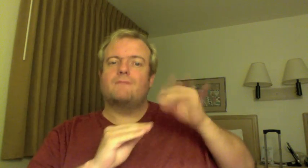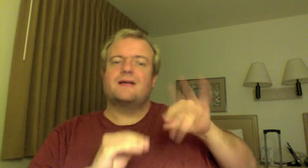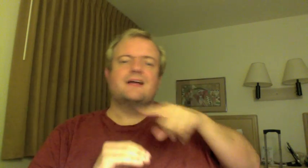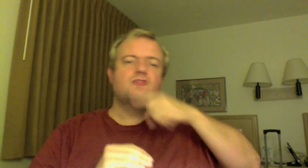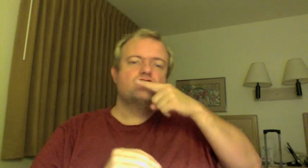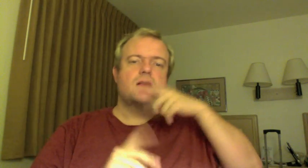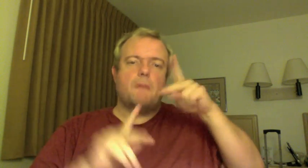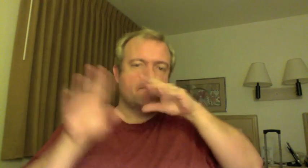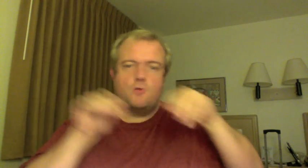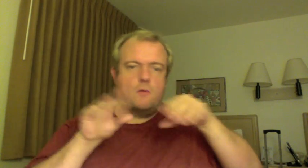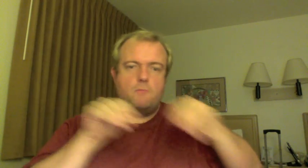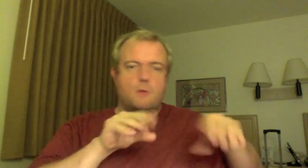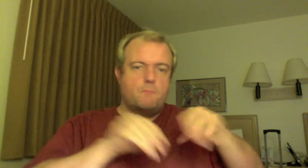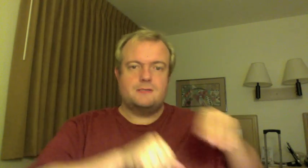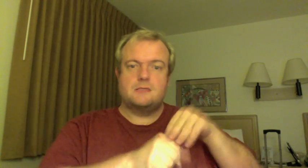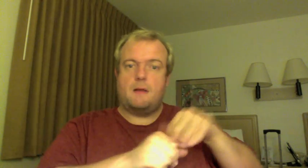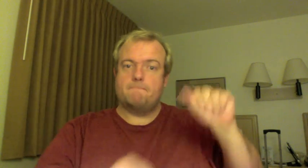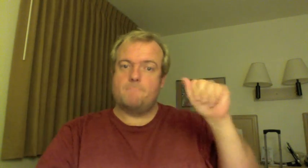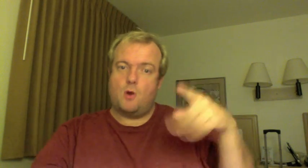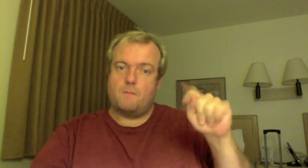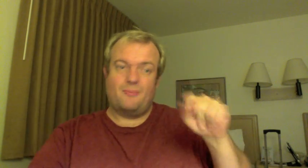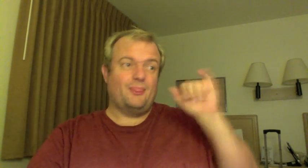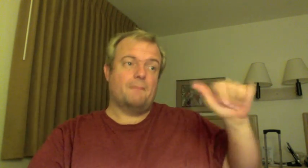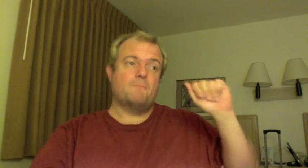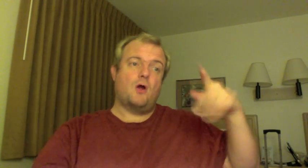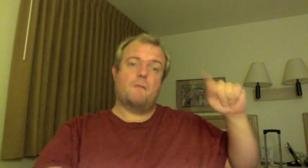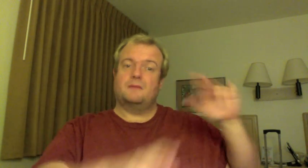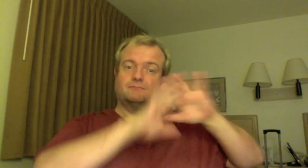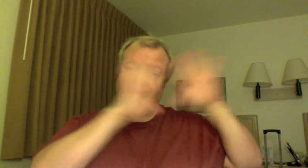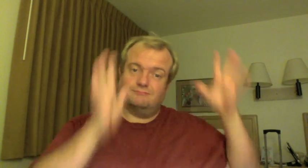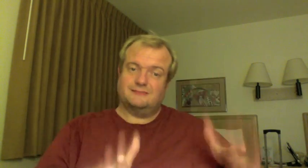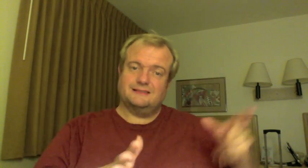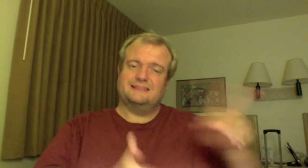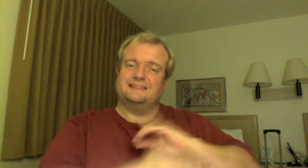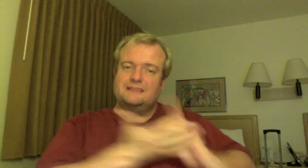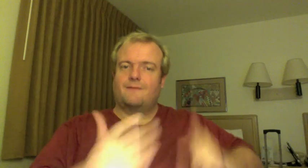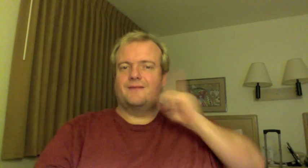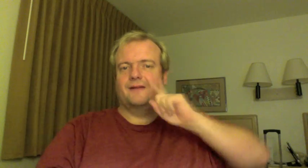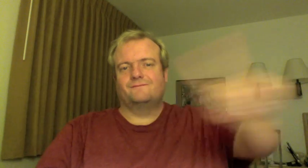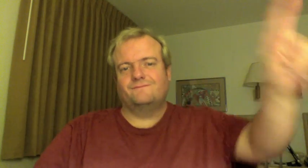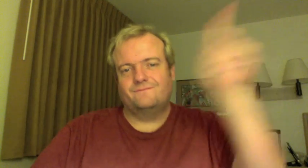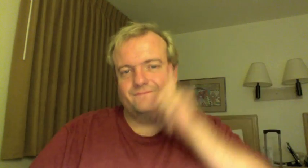so much more elegant. The silver, the black, and this more brown Chinese red.